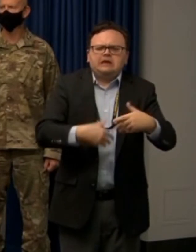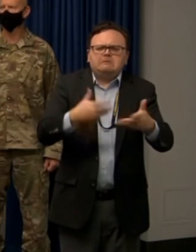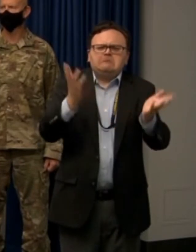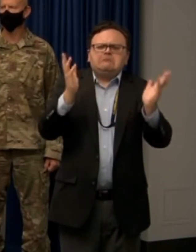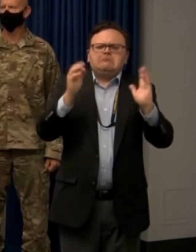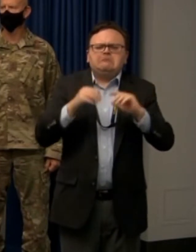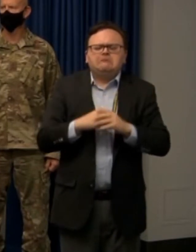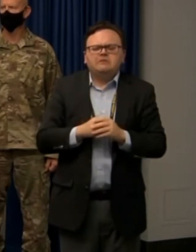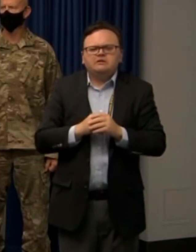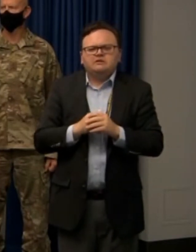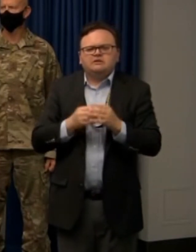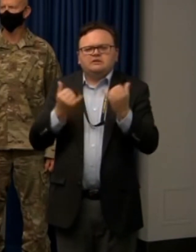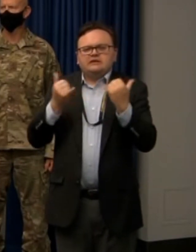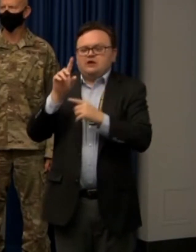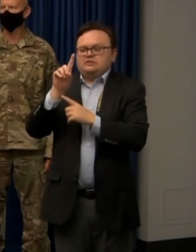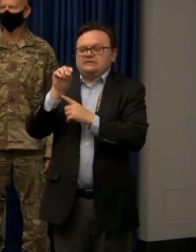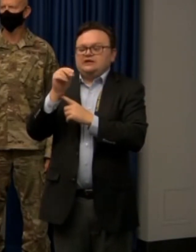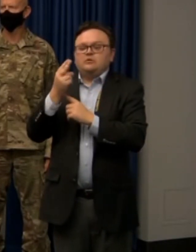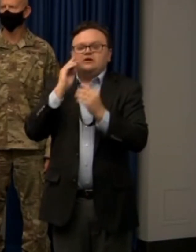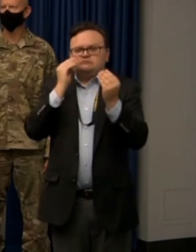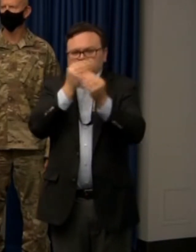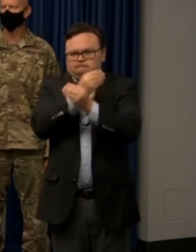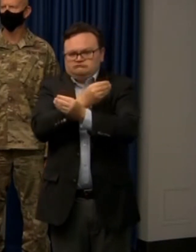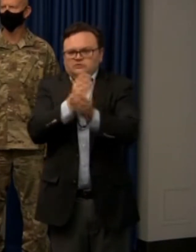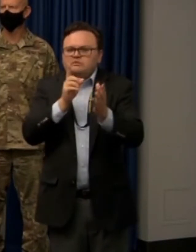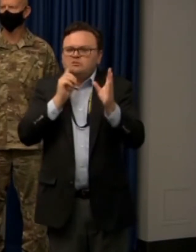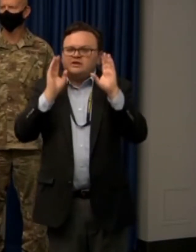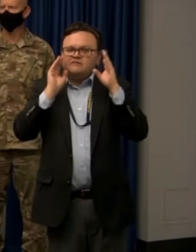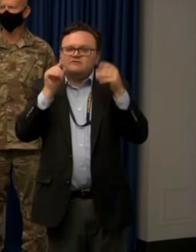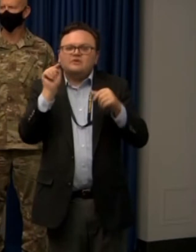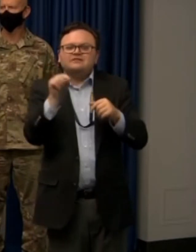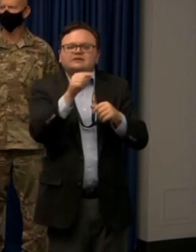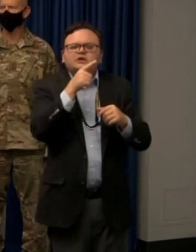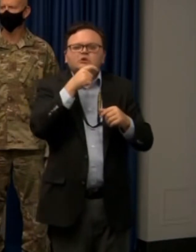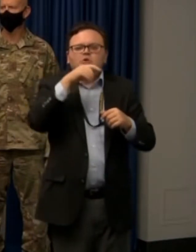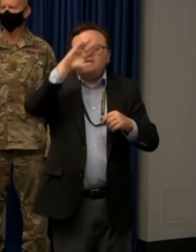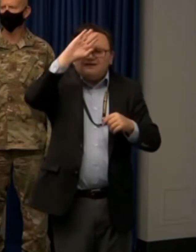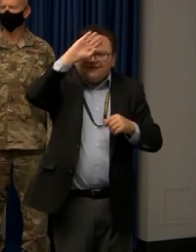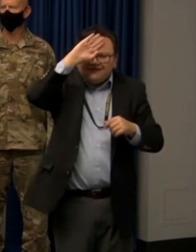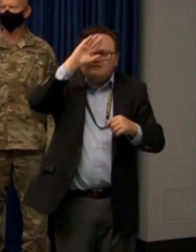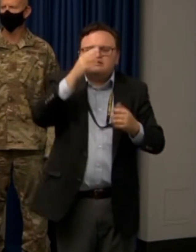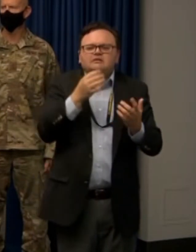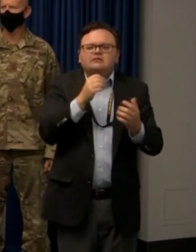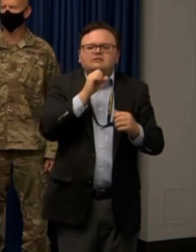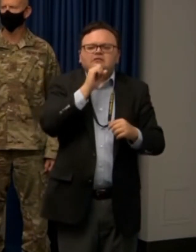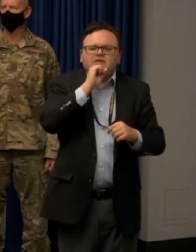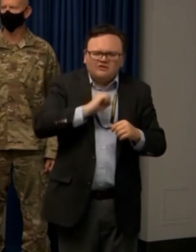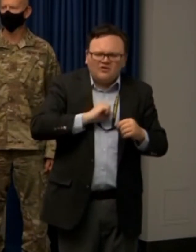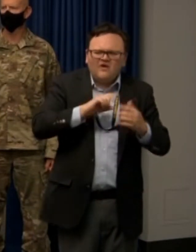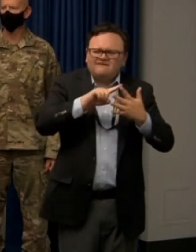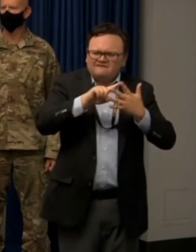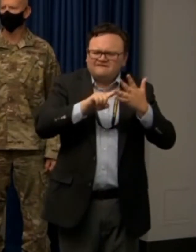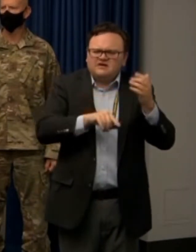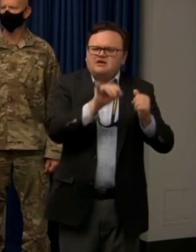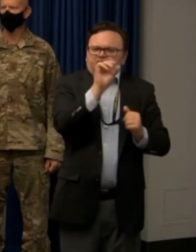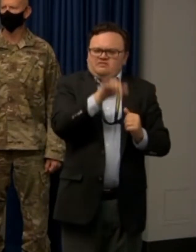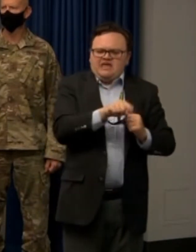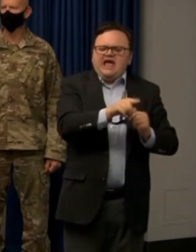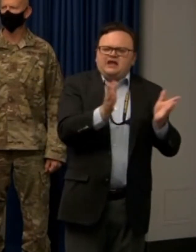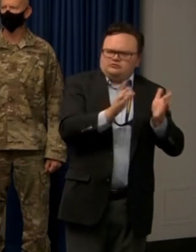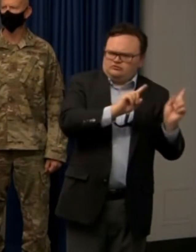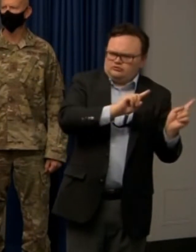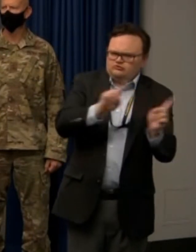The symptom-based approach is the superior approach according to CDC. And based on our views, or based on the experience